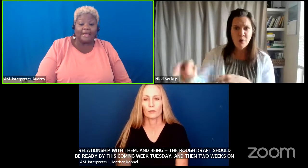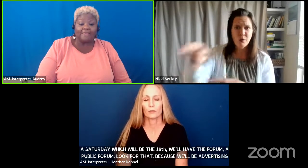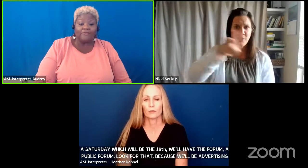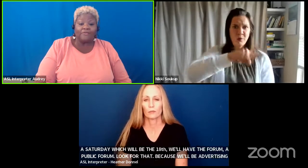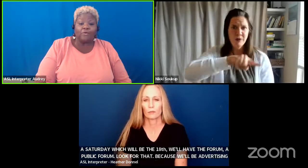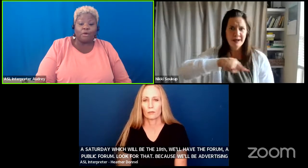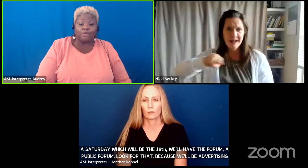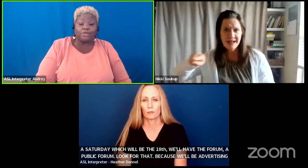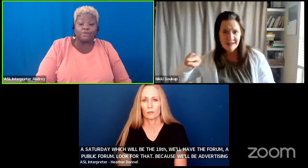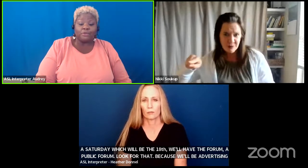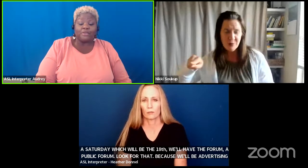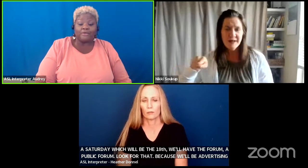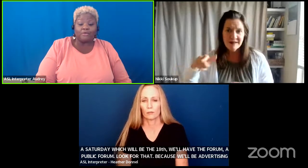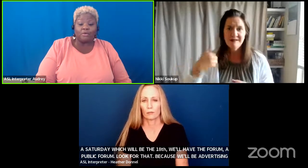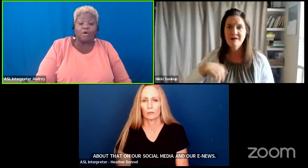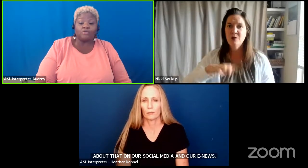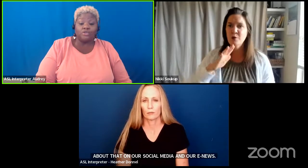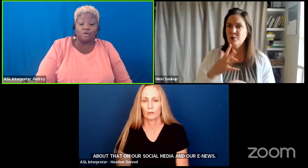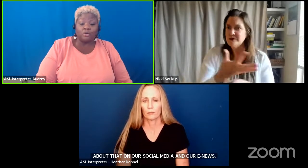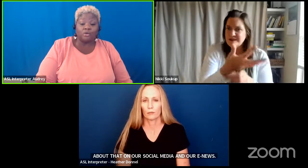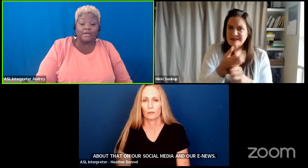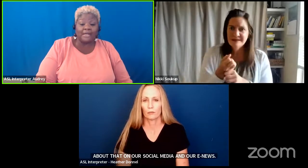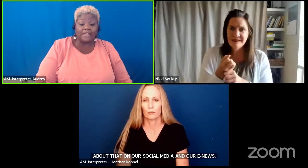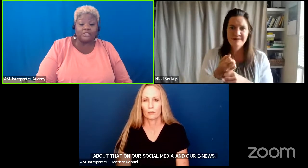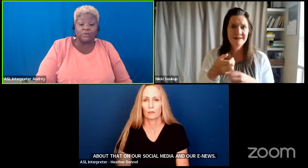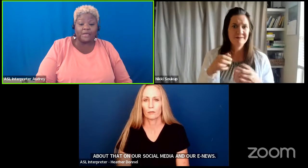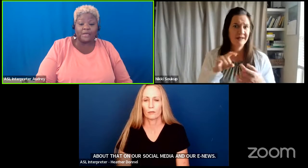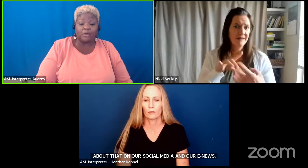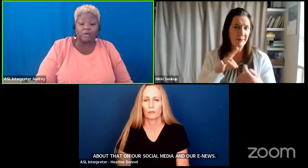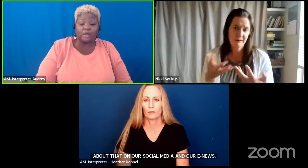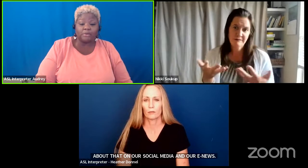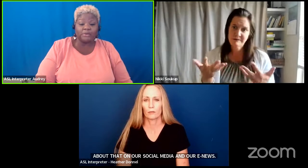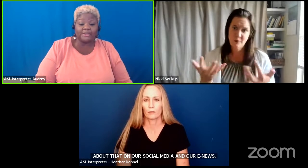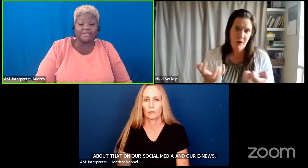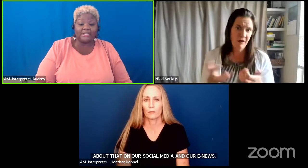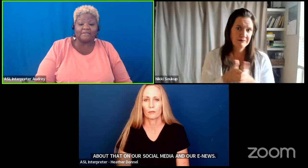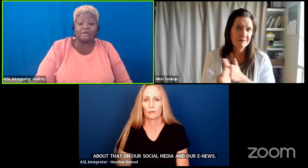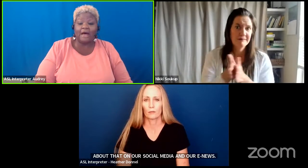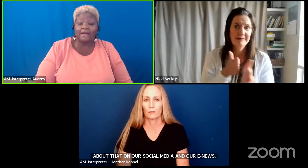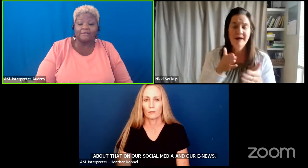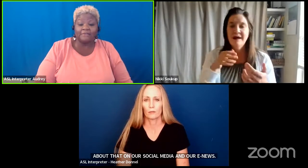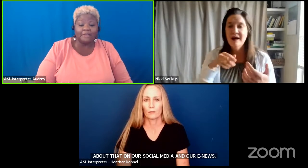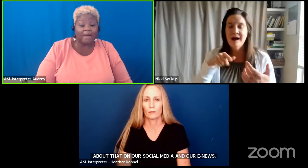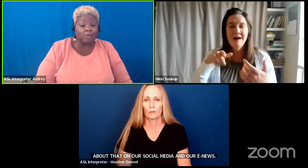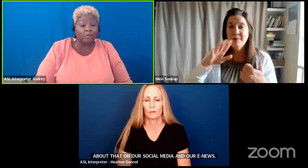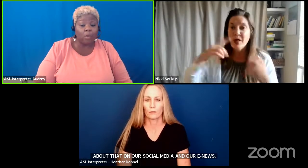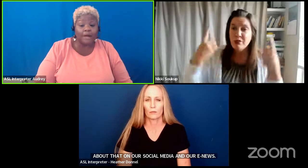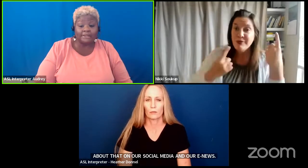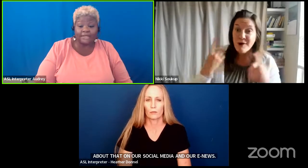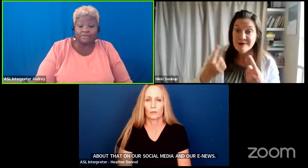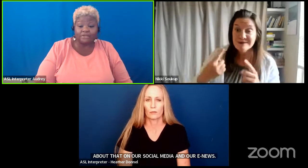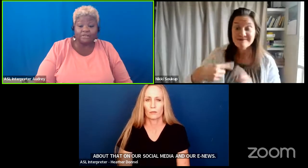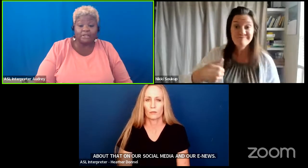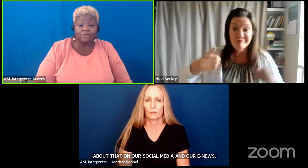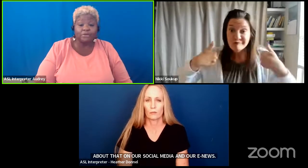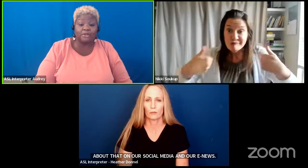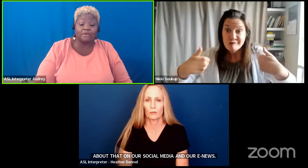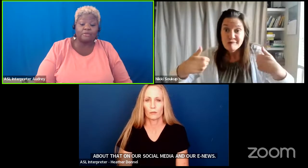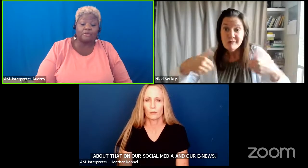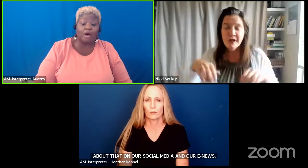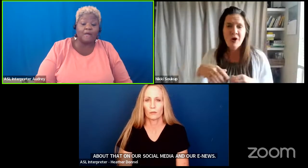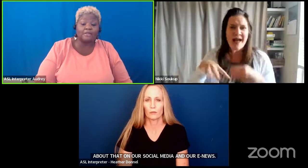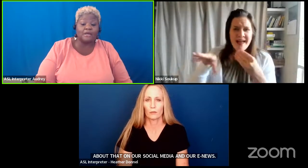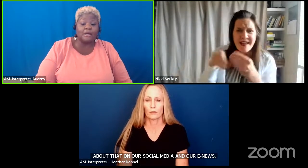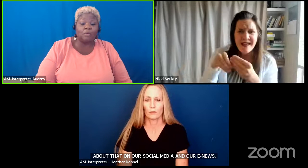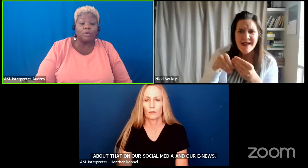And with that forum also, next week, we're going to be receiving a lot of feedback. We want the interest of the community,